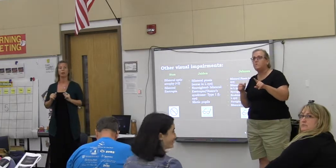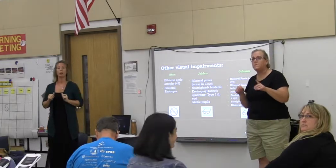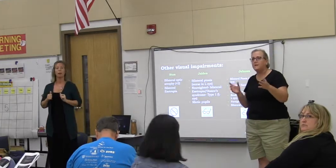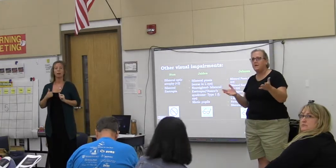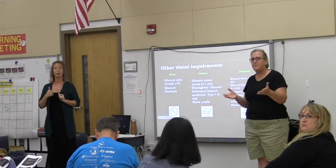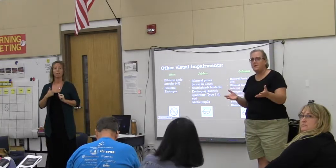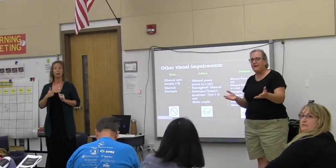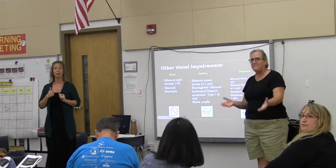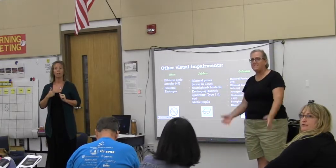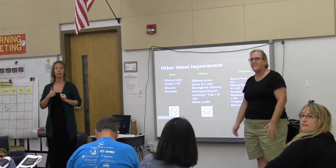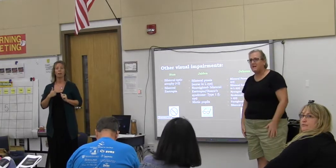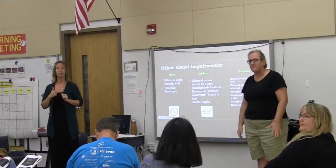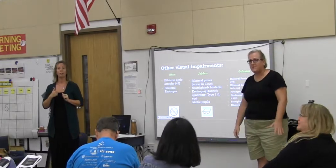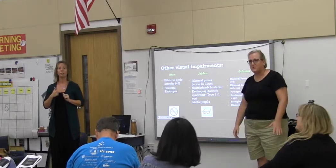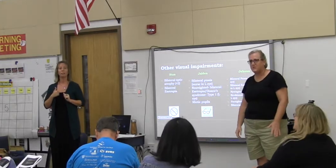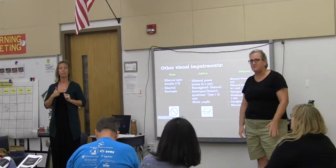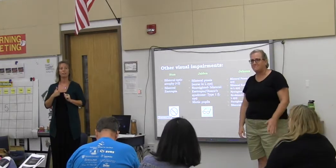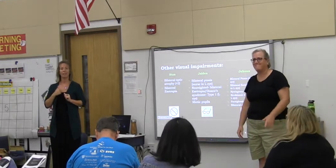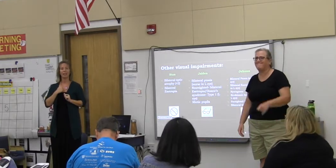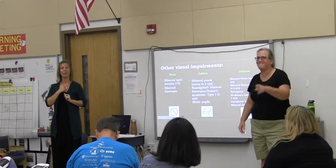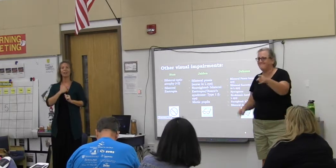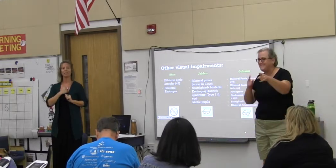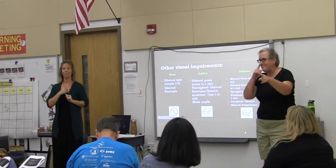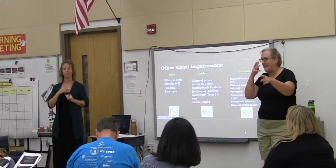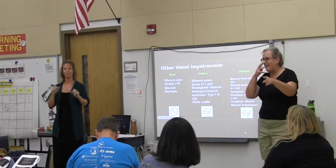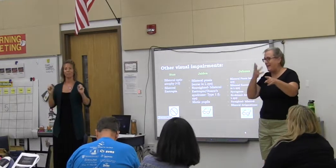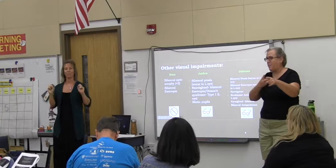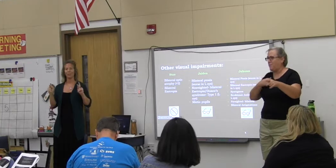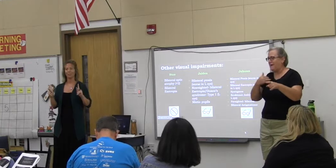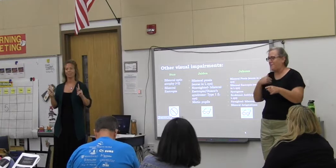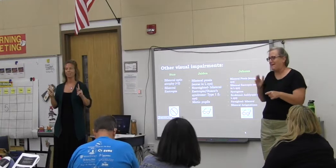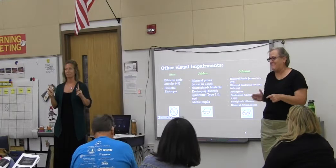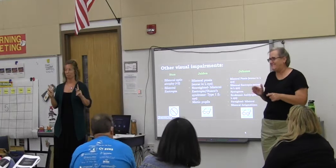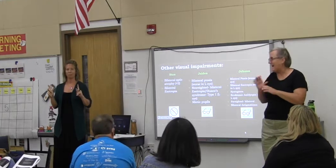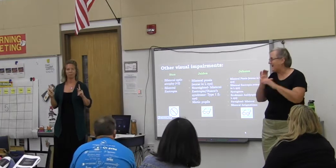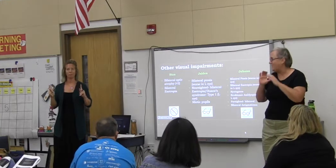Oh, ignore me. I'm having a side conversation.